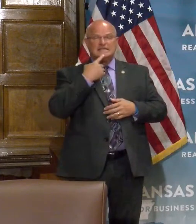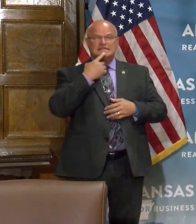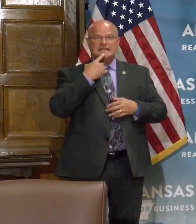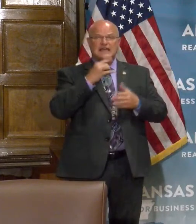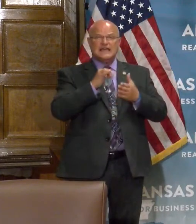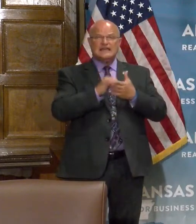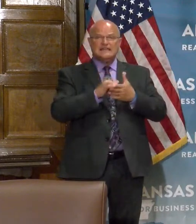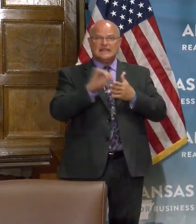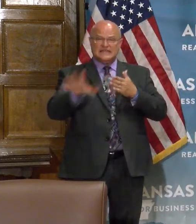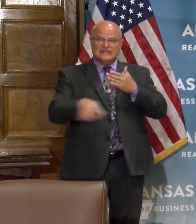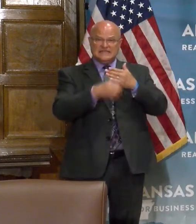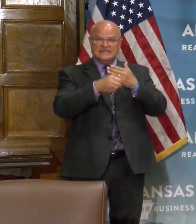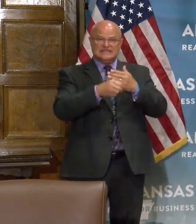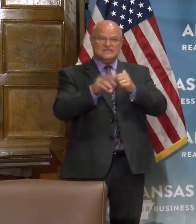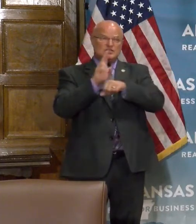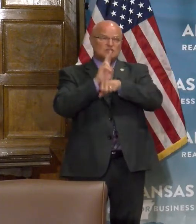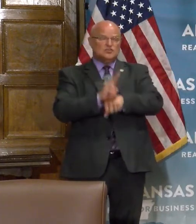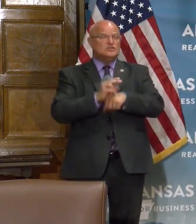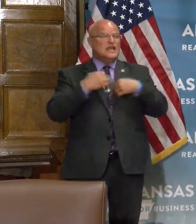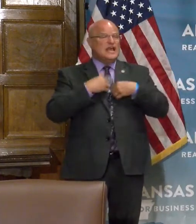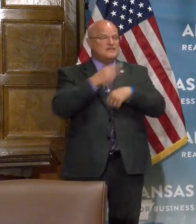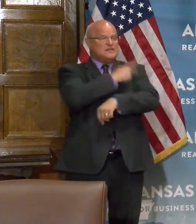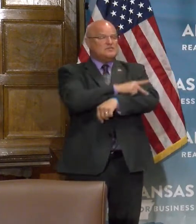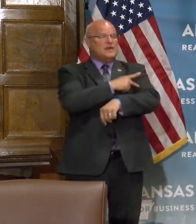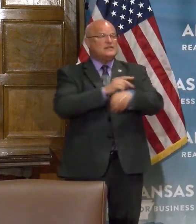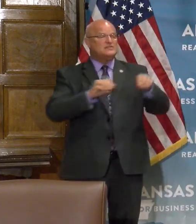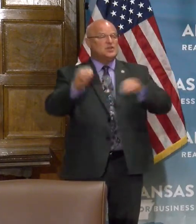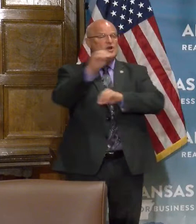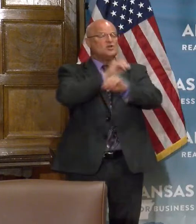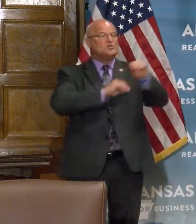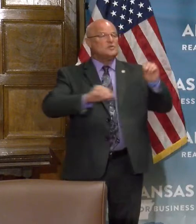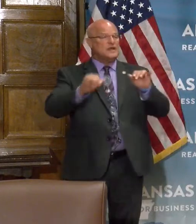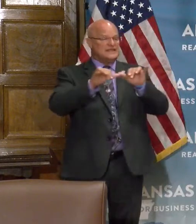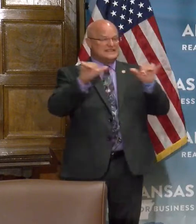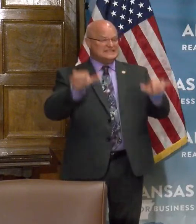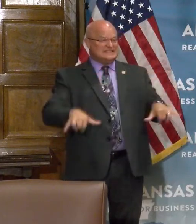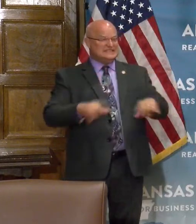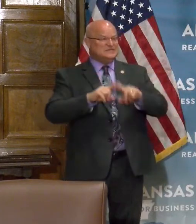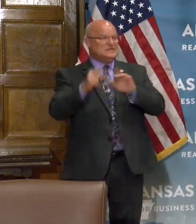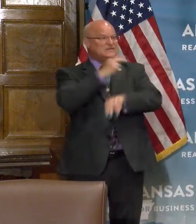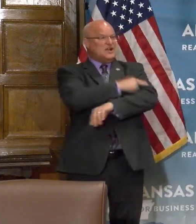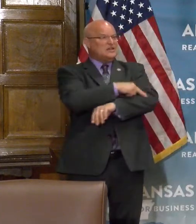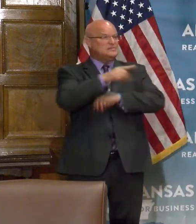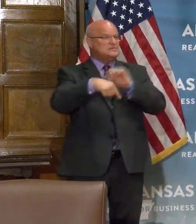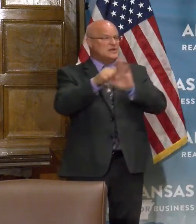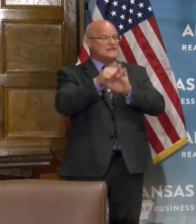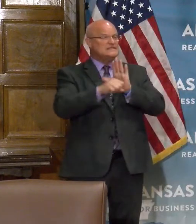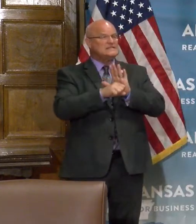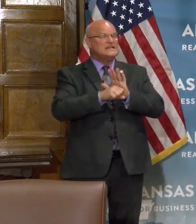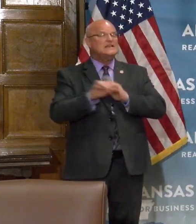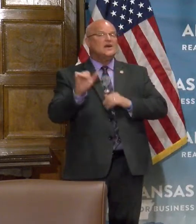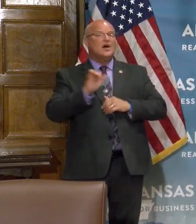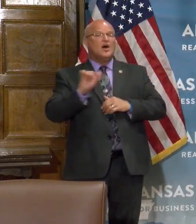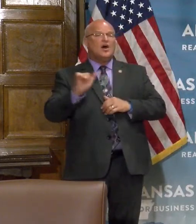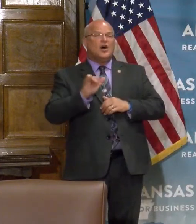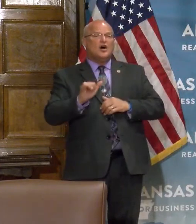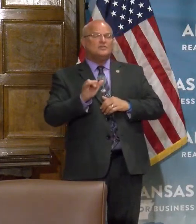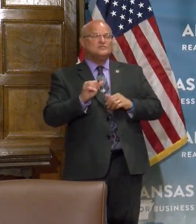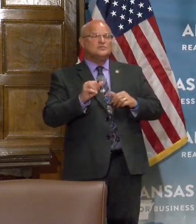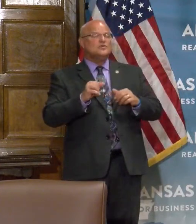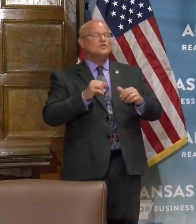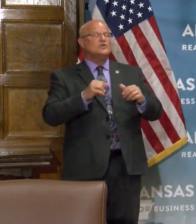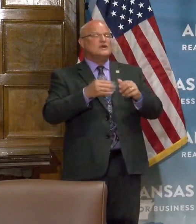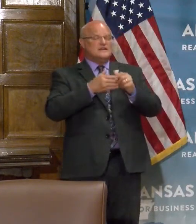that in addition to being used to moving patients throughout the health system and across different hospitals around the state, we're also really adept at flexing